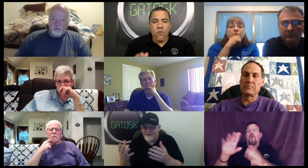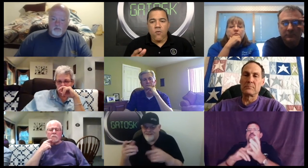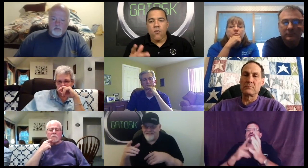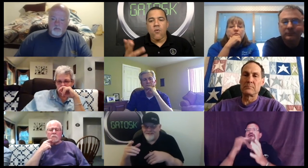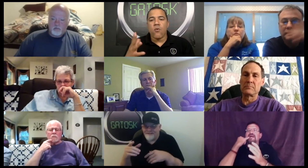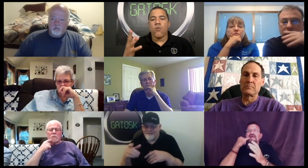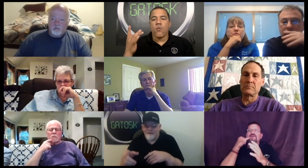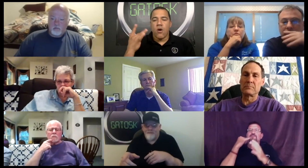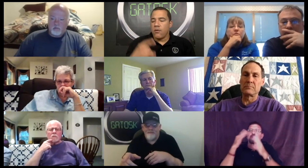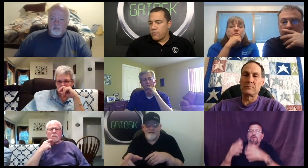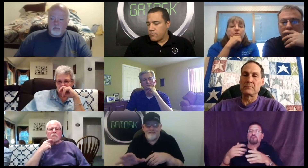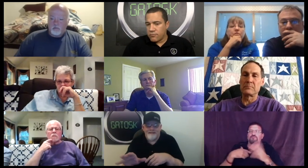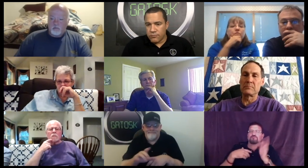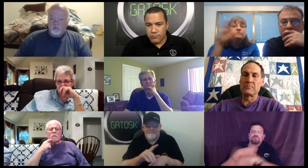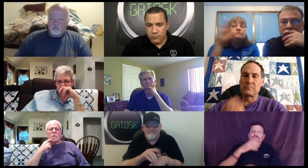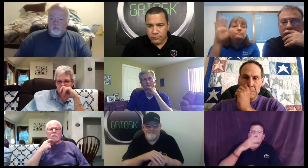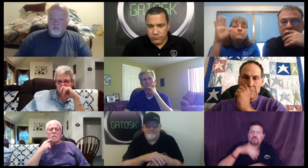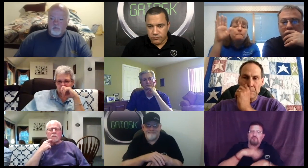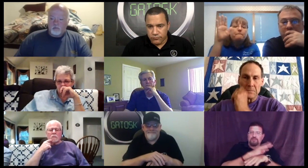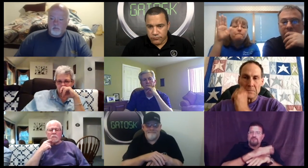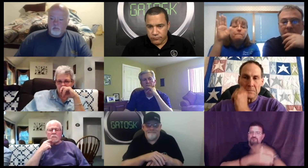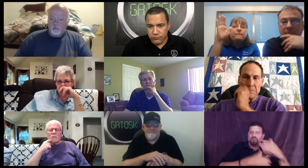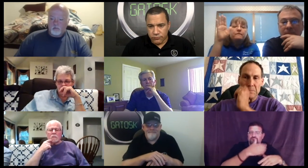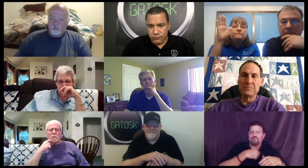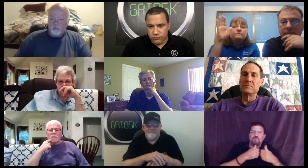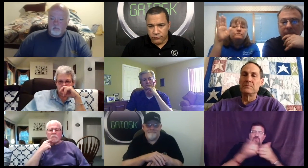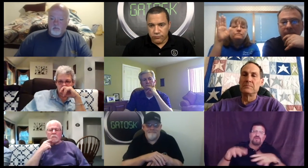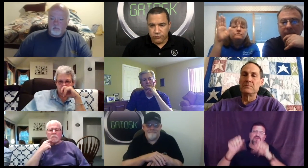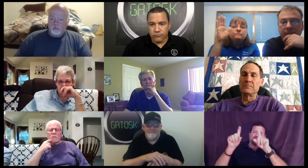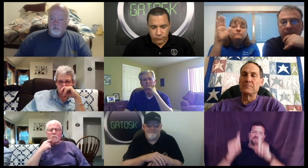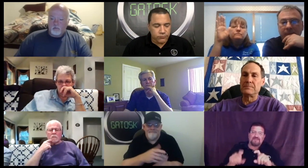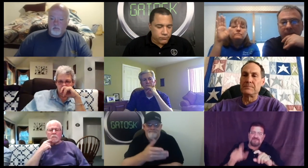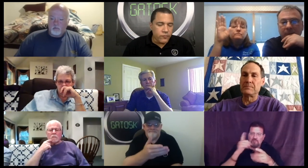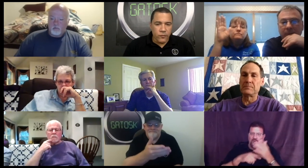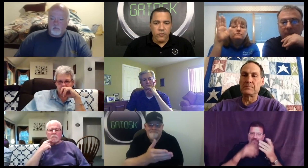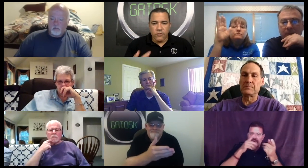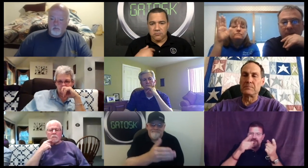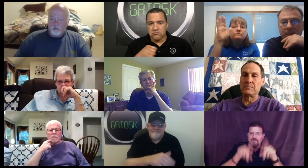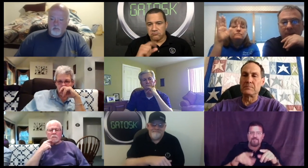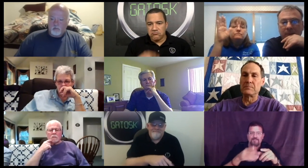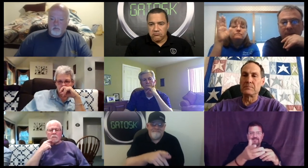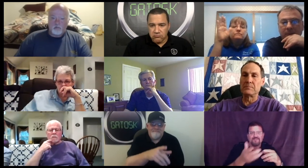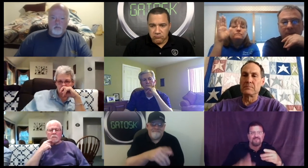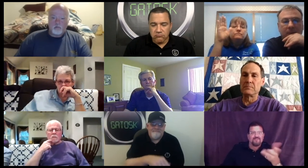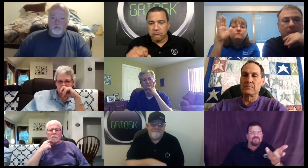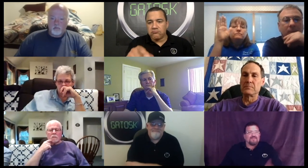They're going to give wrong information. I know, but what is the point? If somebody ignores and doesn't want to take the test, what would happen to that